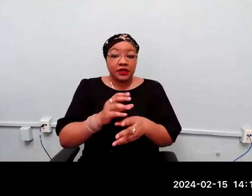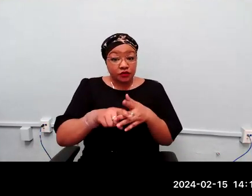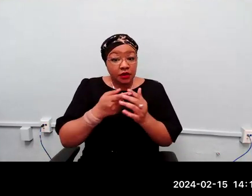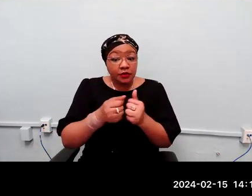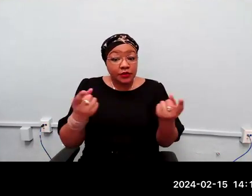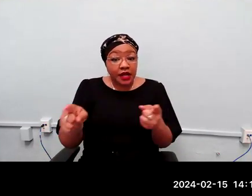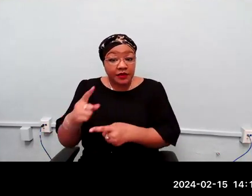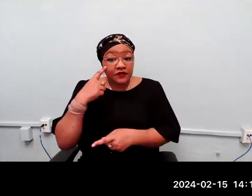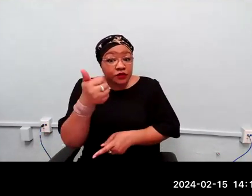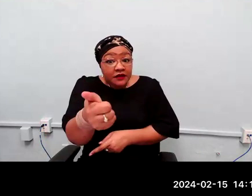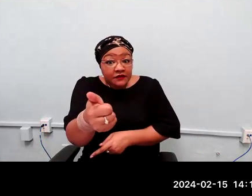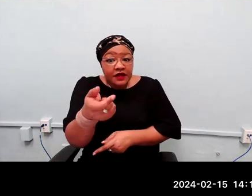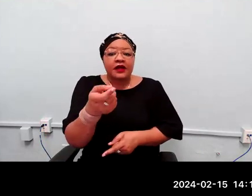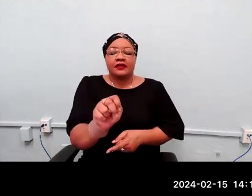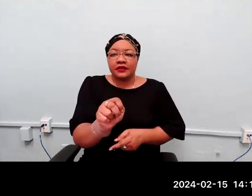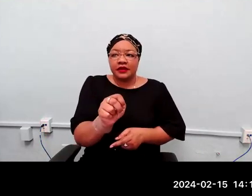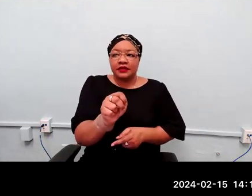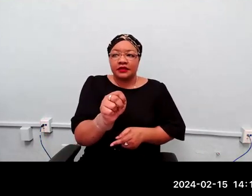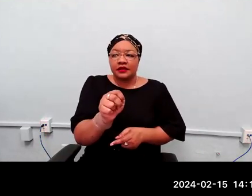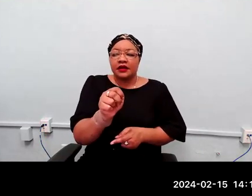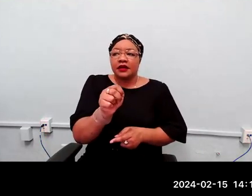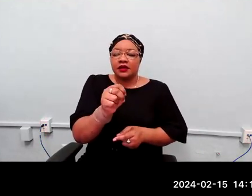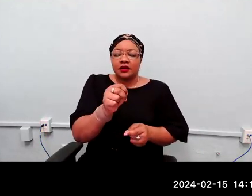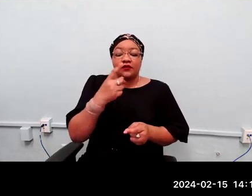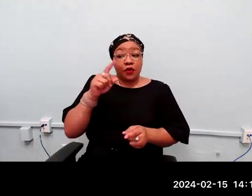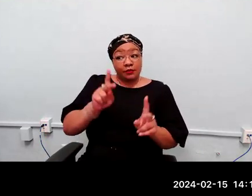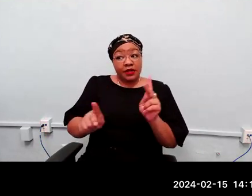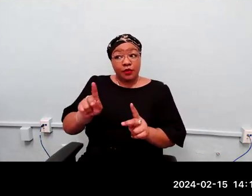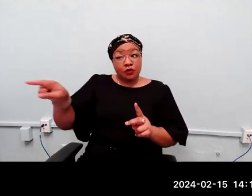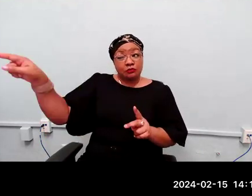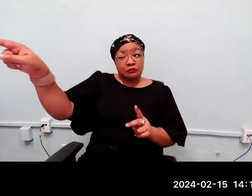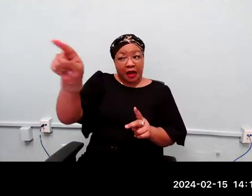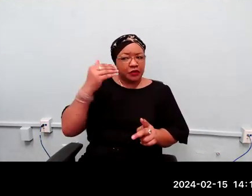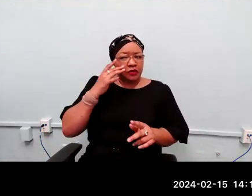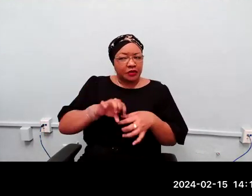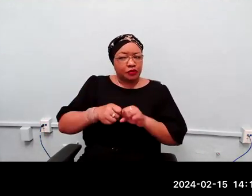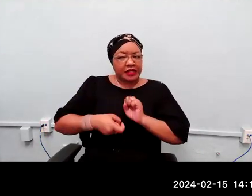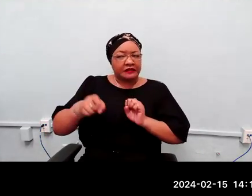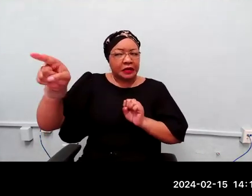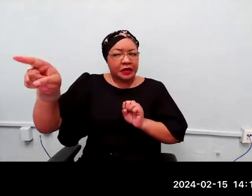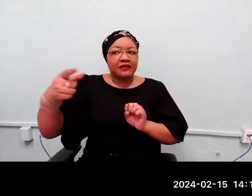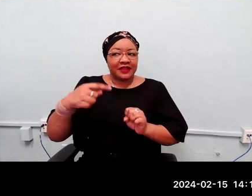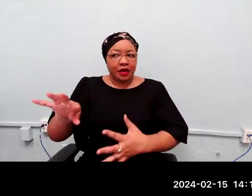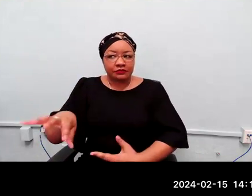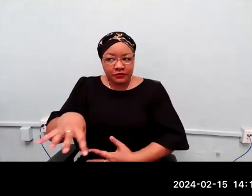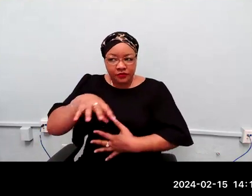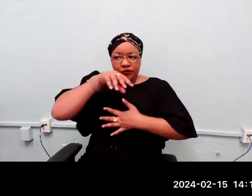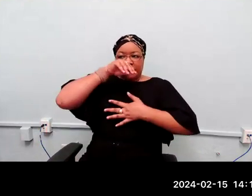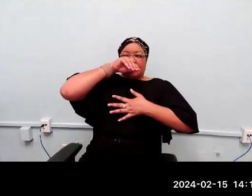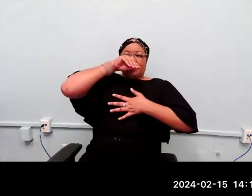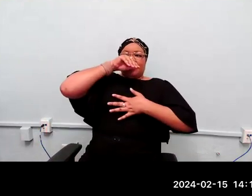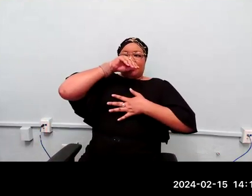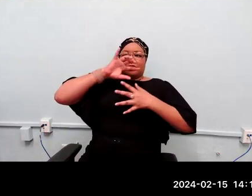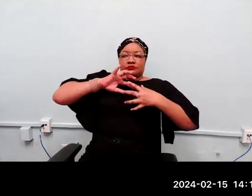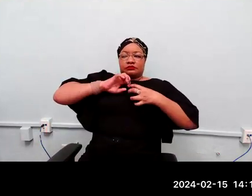take it to people that are having grief. You breathe in their grief, and then you breathe out relief and wishes for